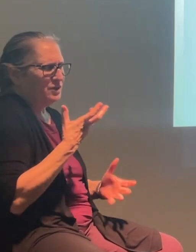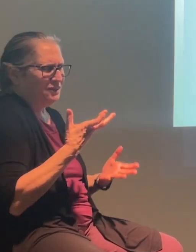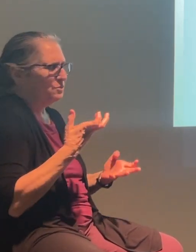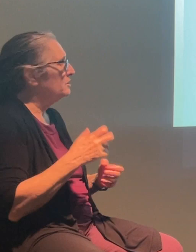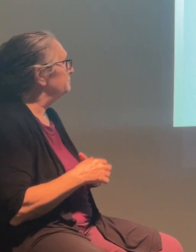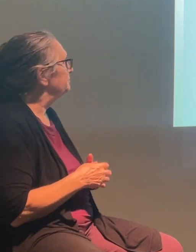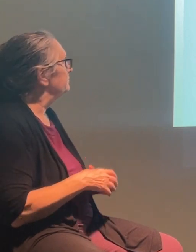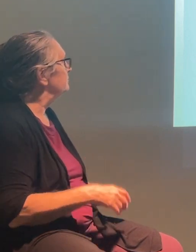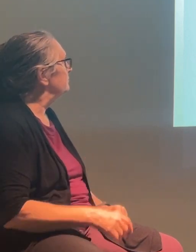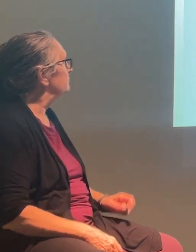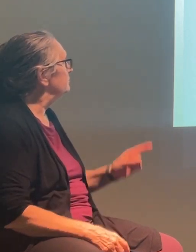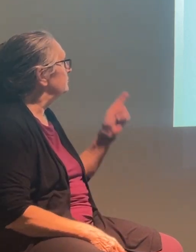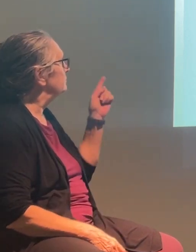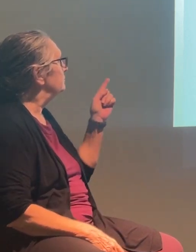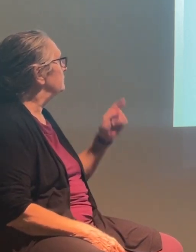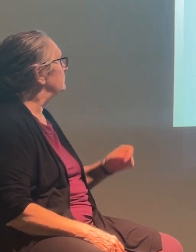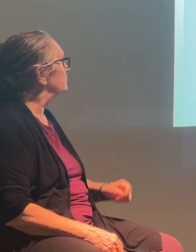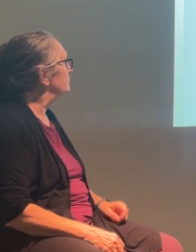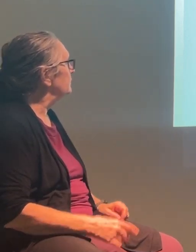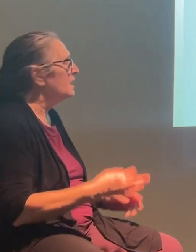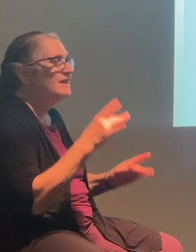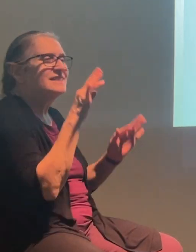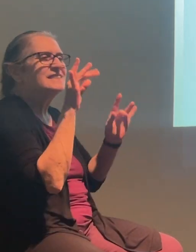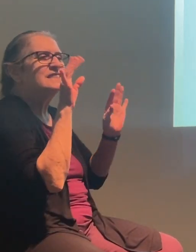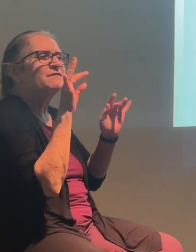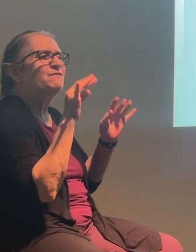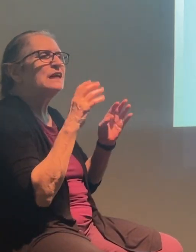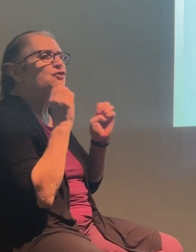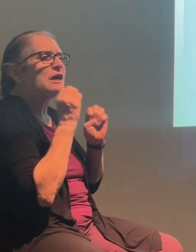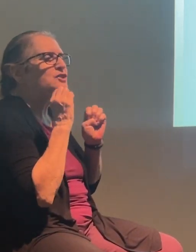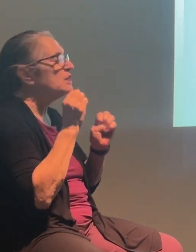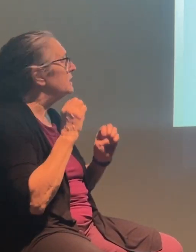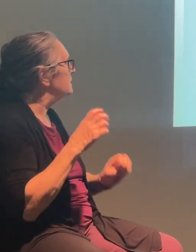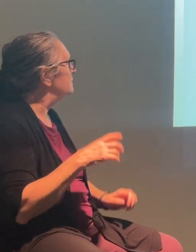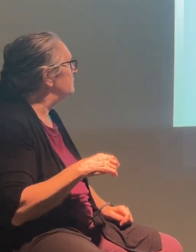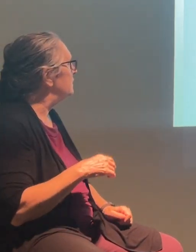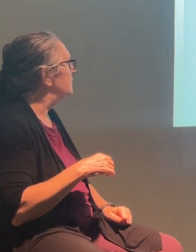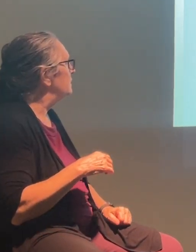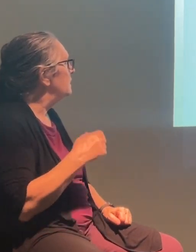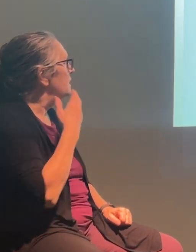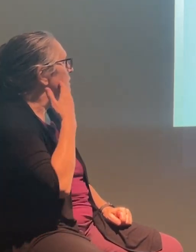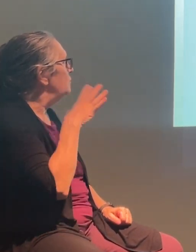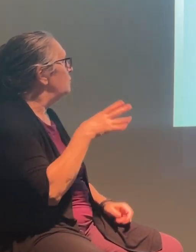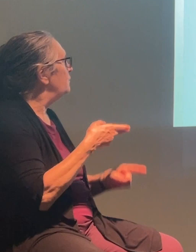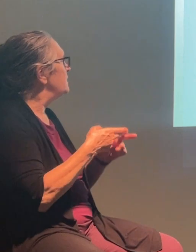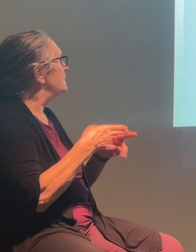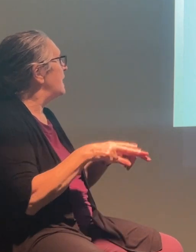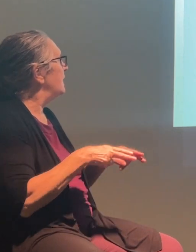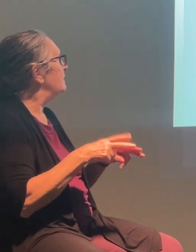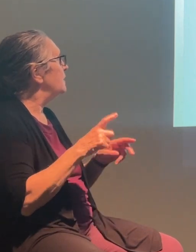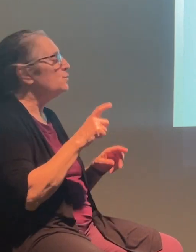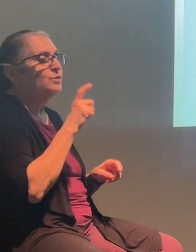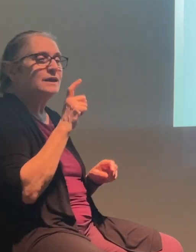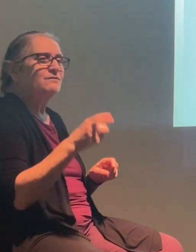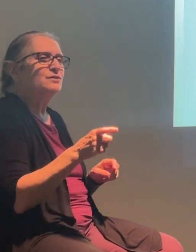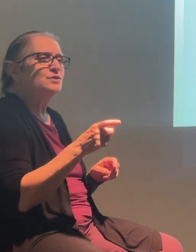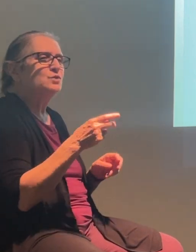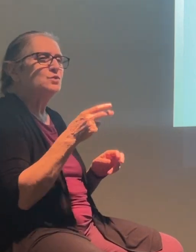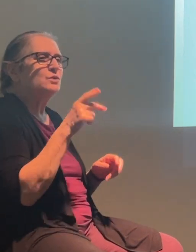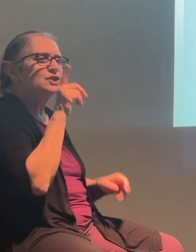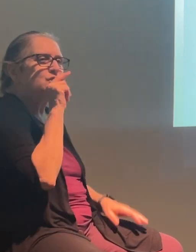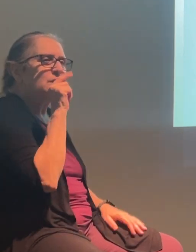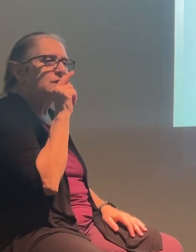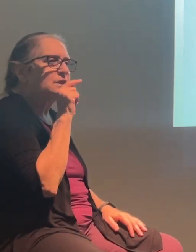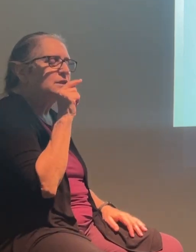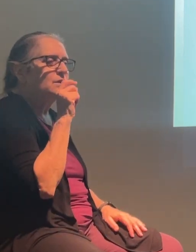One of the exercises, what I thought, finger exercise. I'm not sure if this is an egg that you give to a chicken if they don't want to, like when